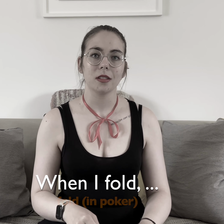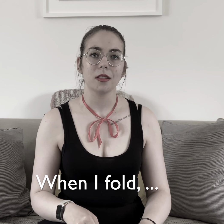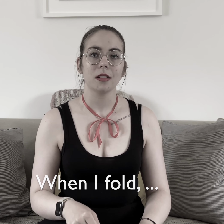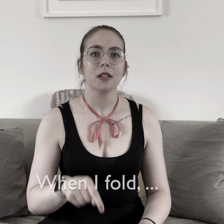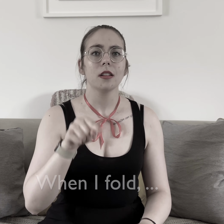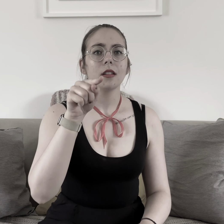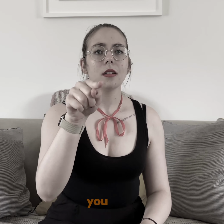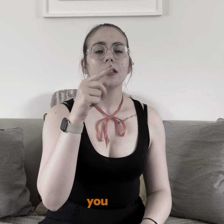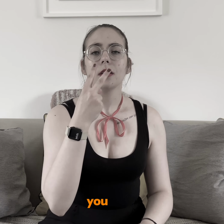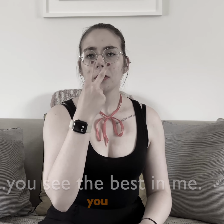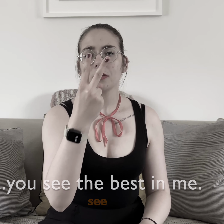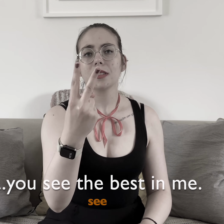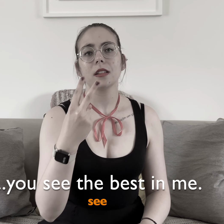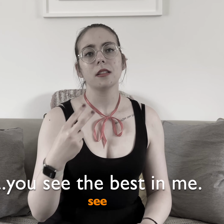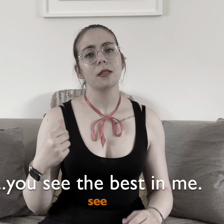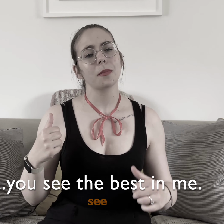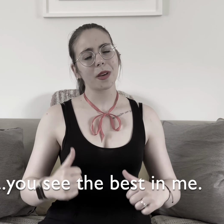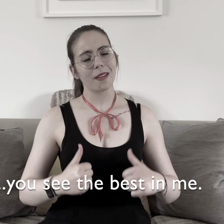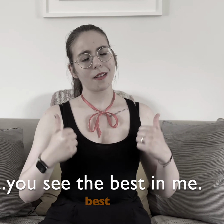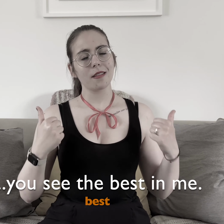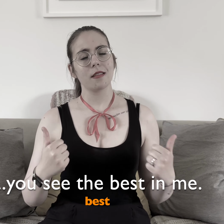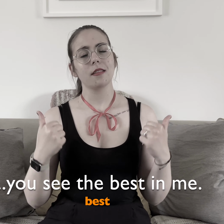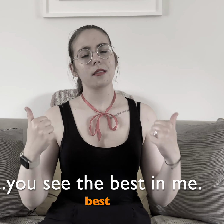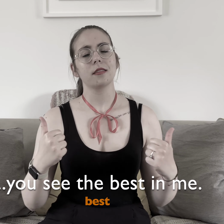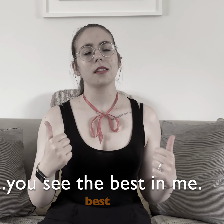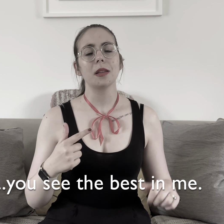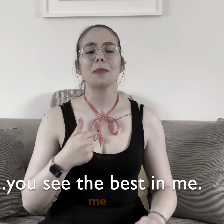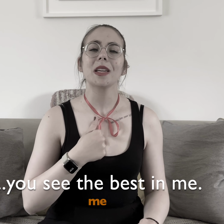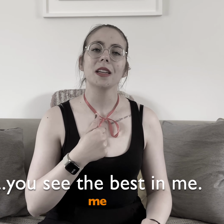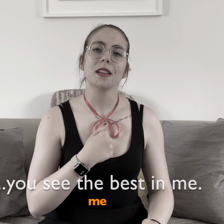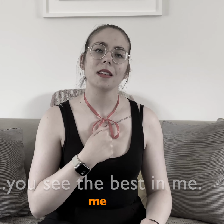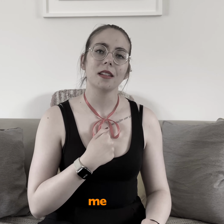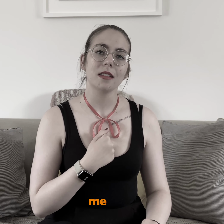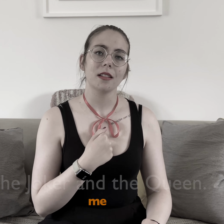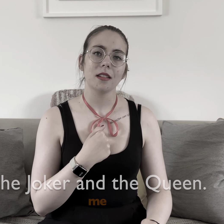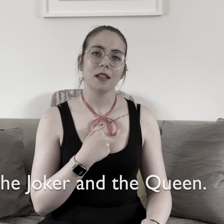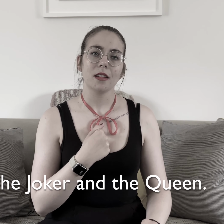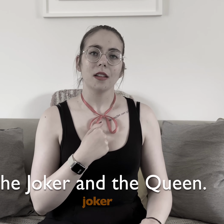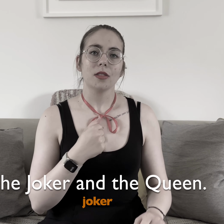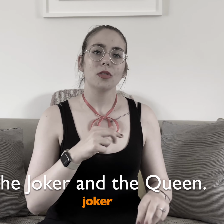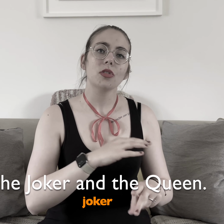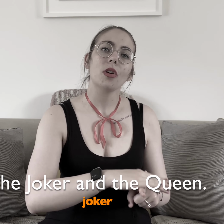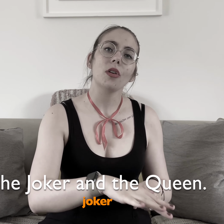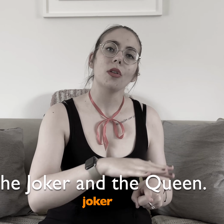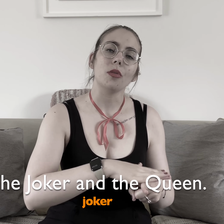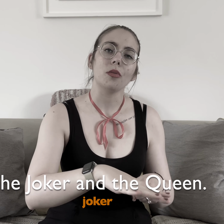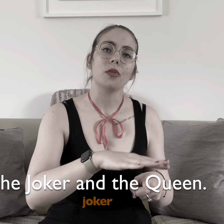You see the best in me The joker